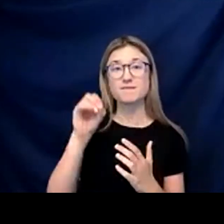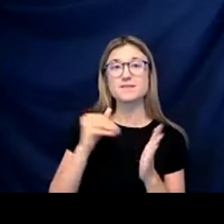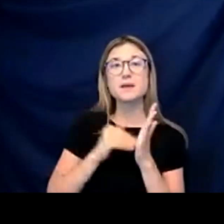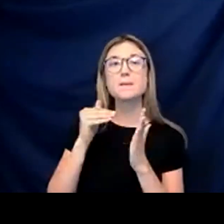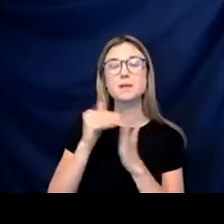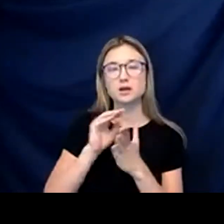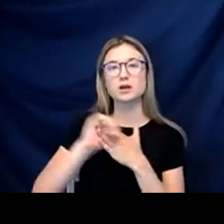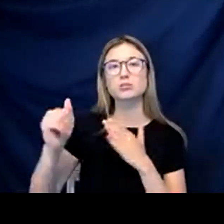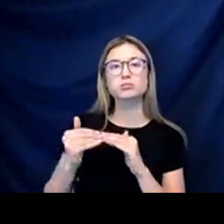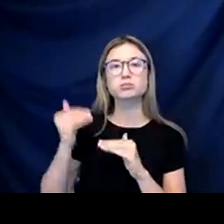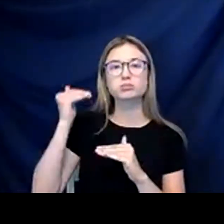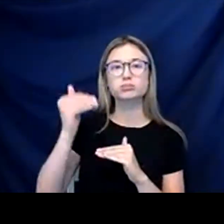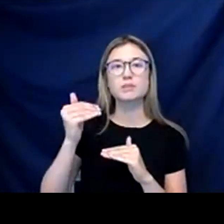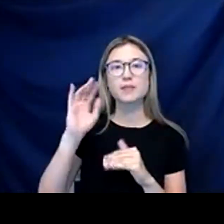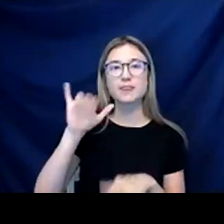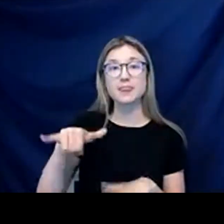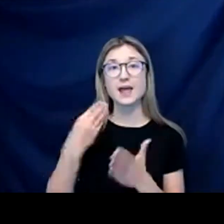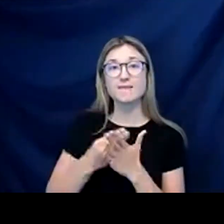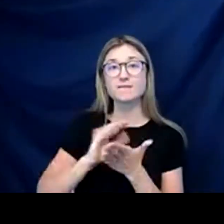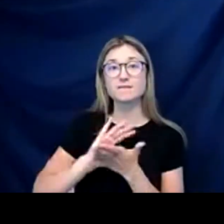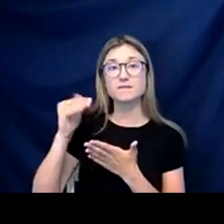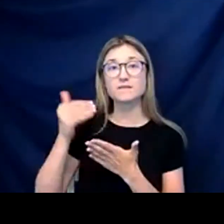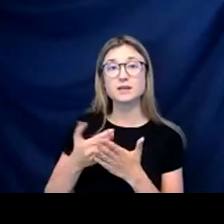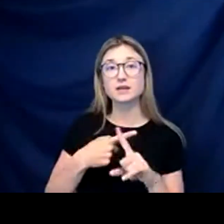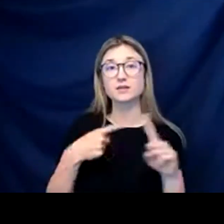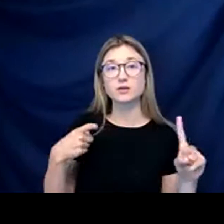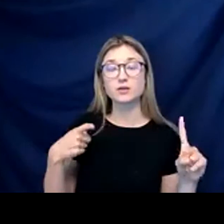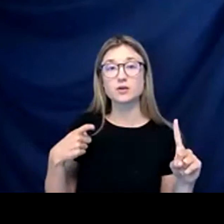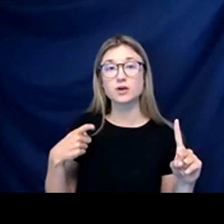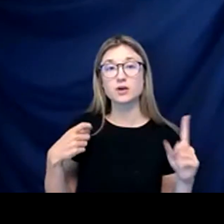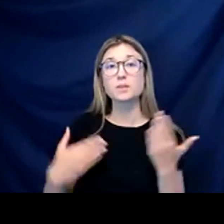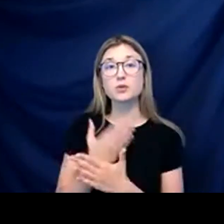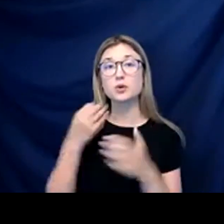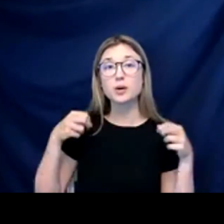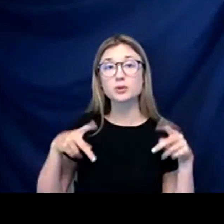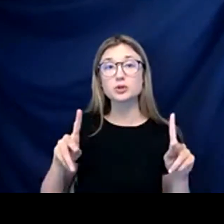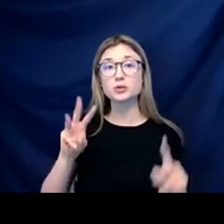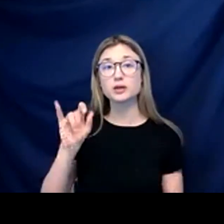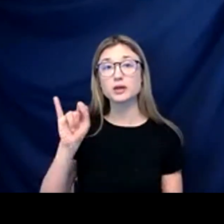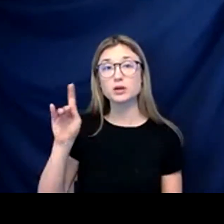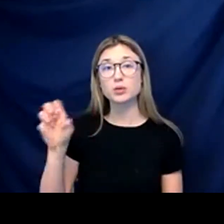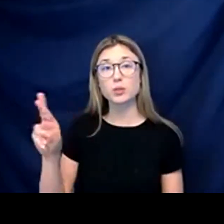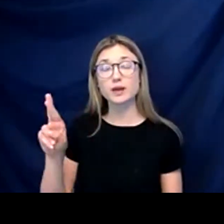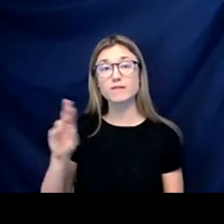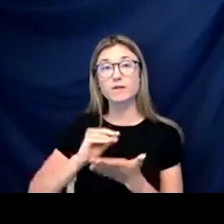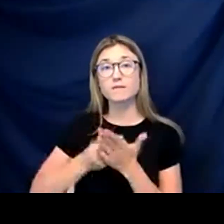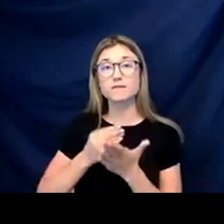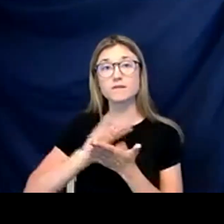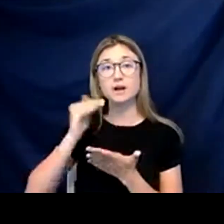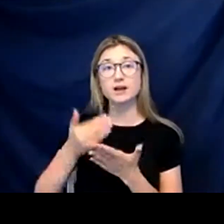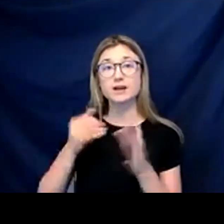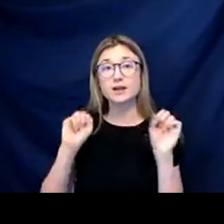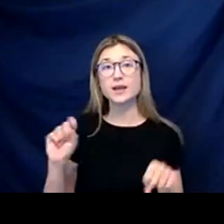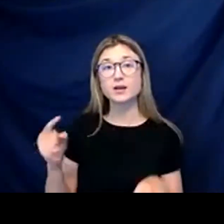That funding was taken from the New Opportunities Waiver Fund, and as a result, it can only be used